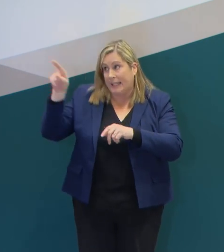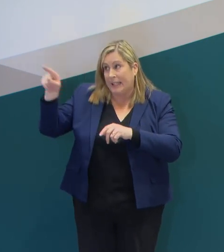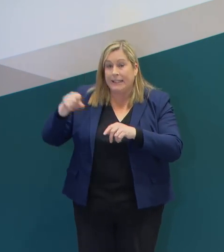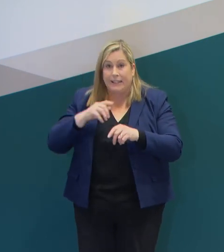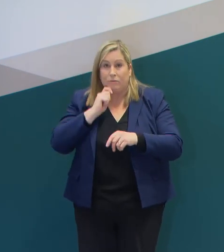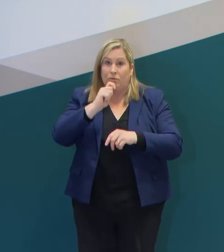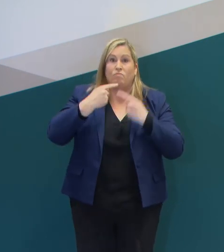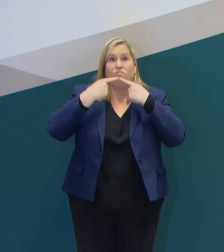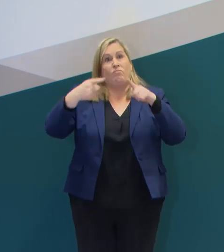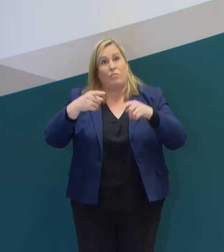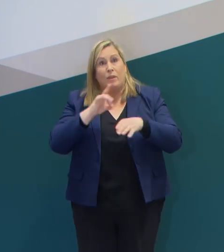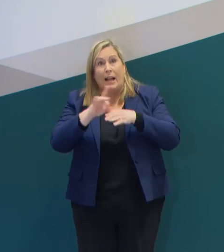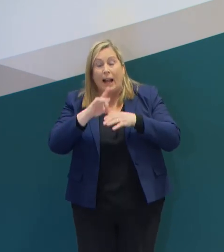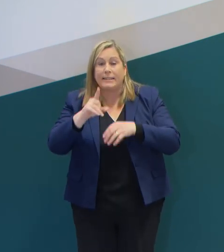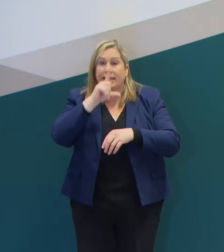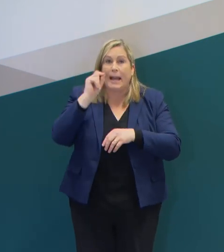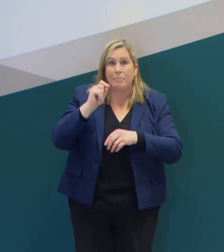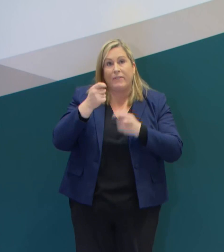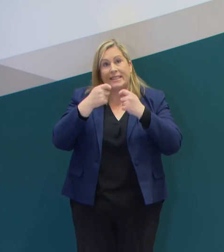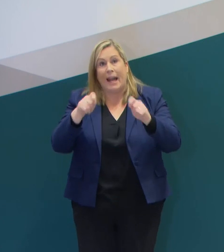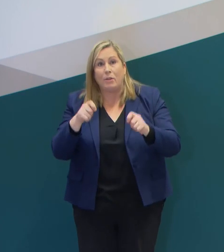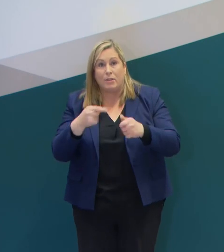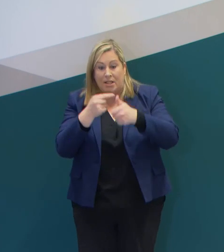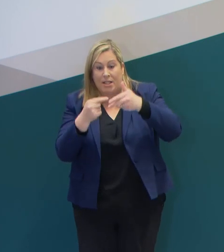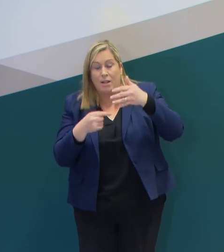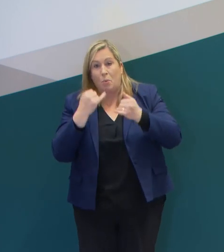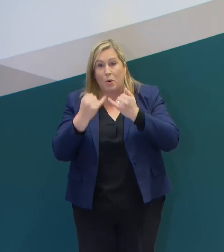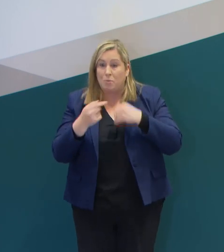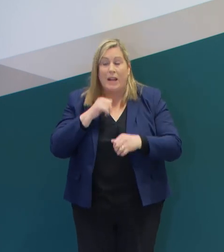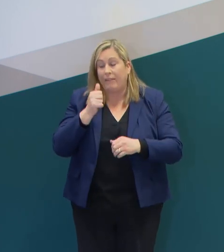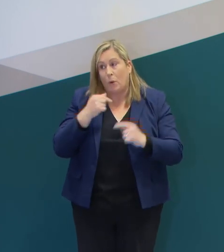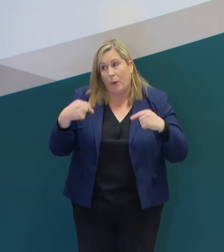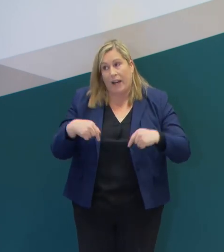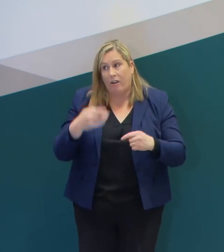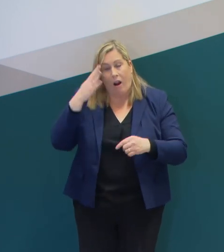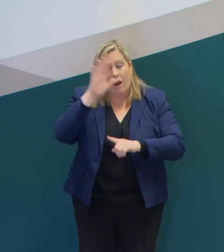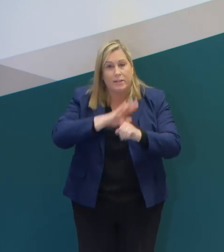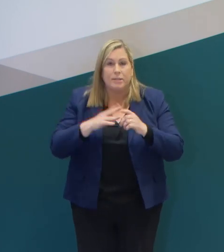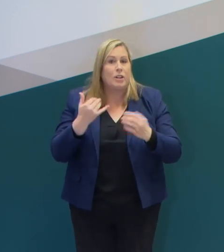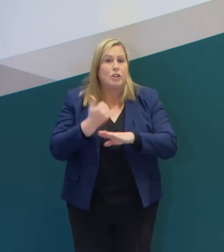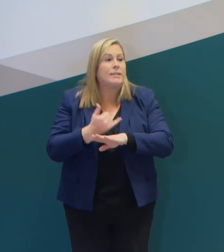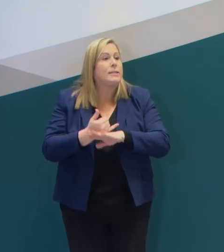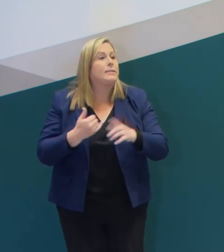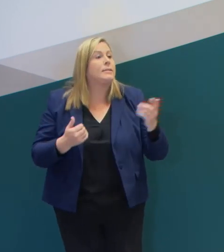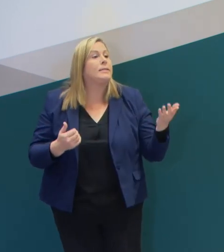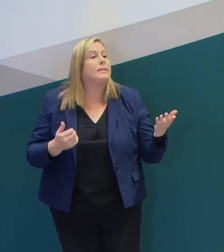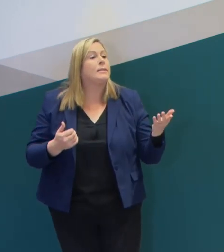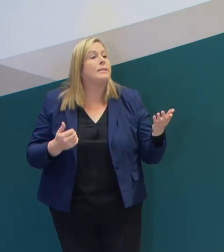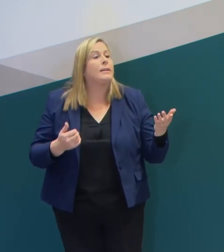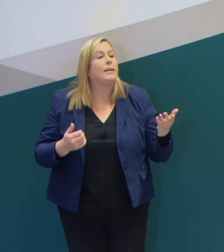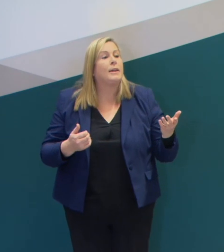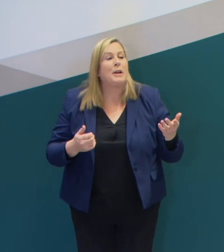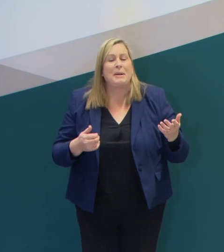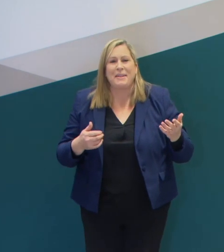haven't identified the need for anything like that at this point in time here. Sorry, Tony, excuse me, for those of us at the back of the class, would you